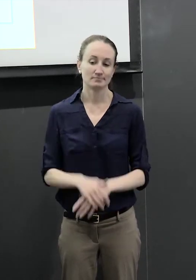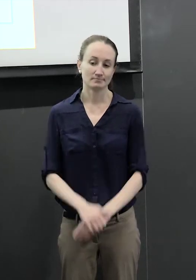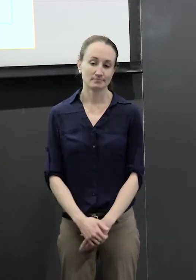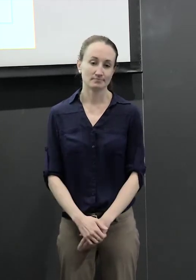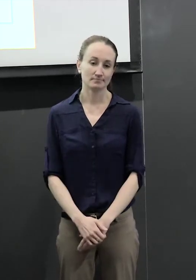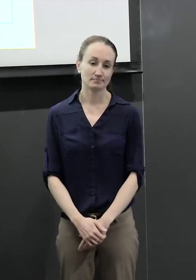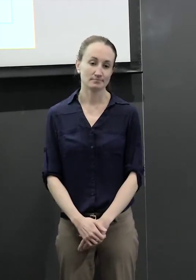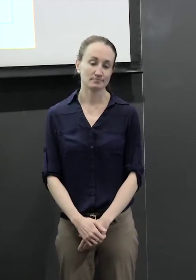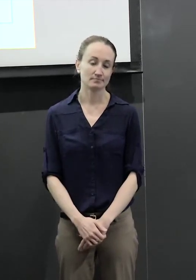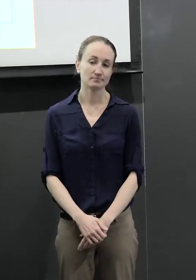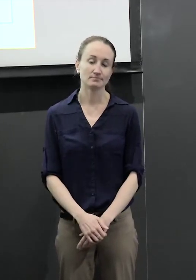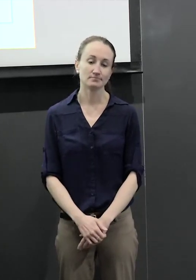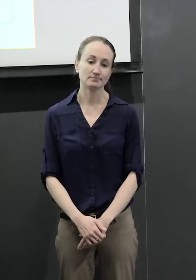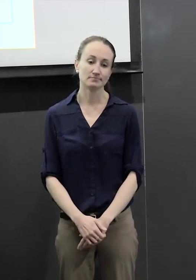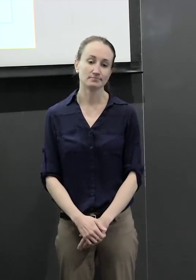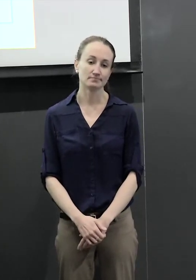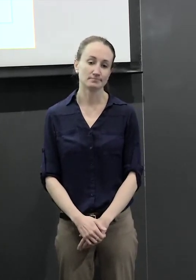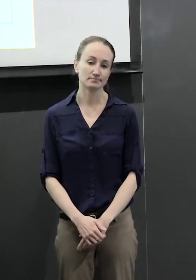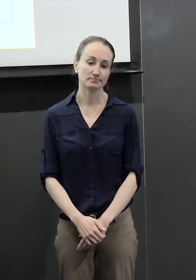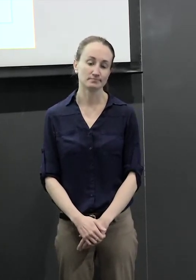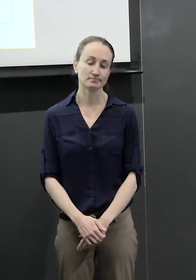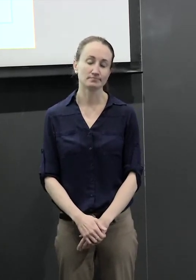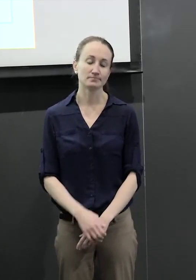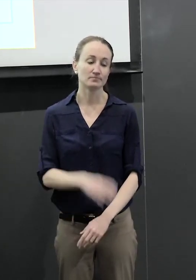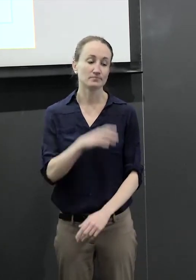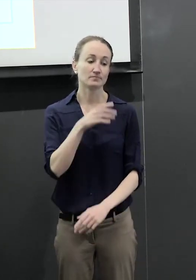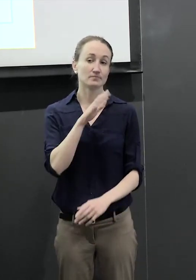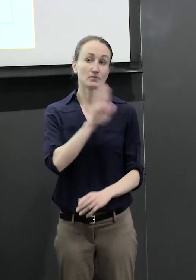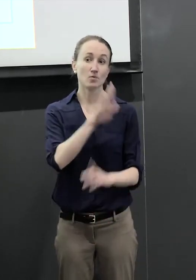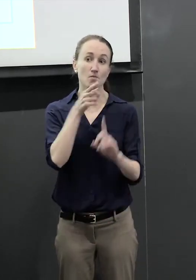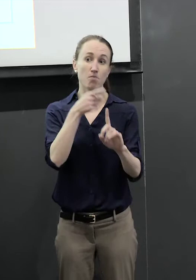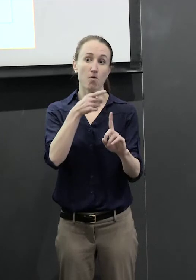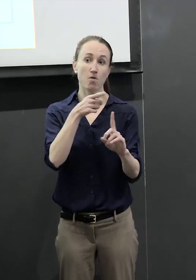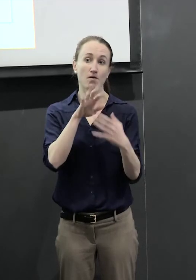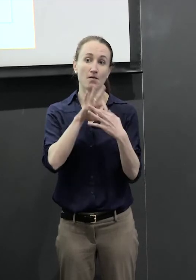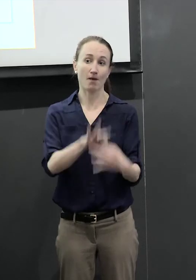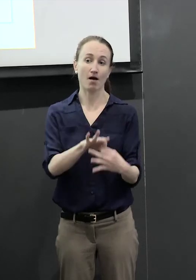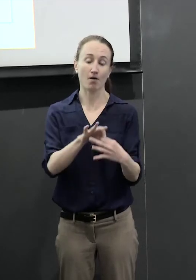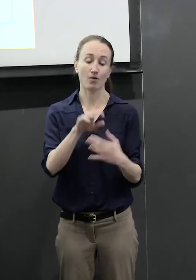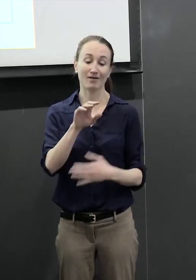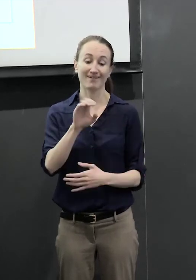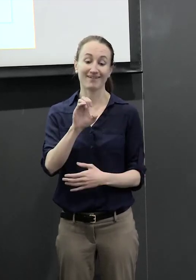were making concerning ellipses is that